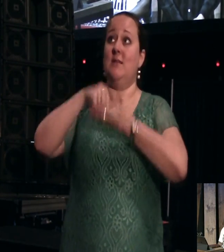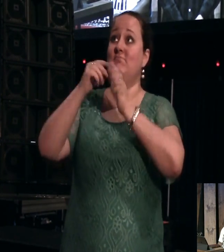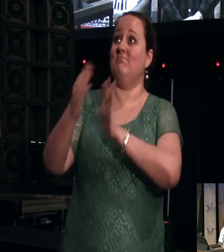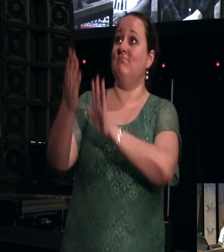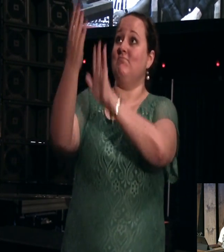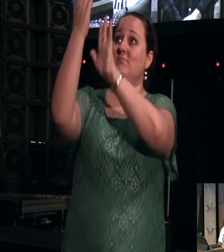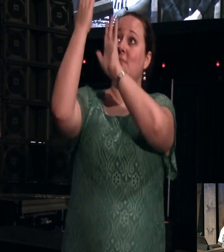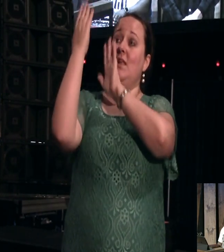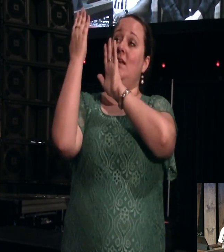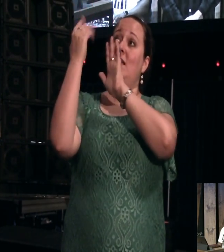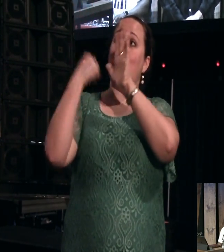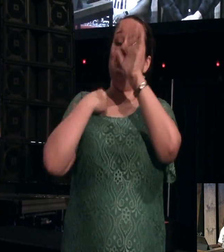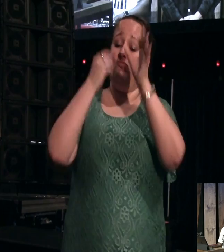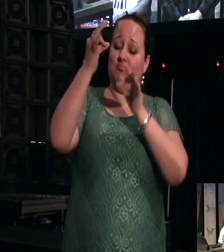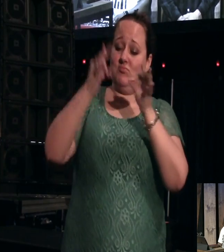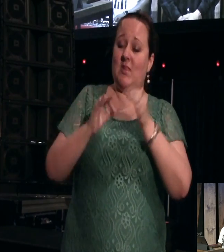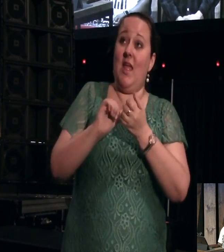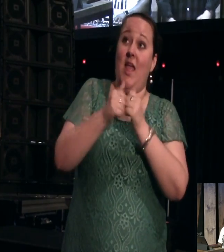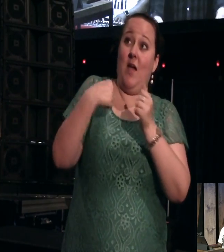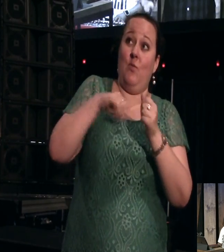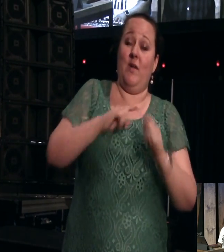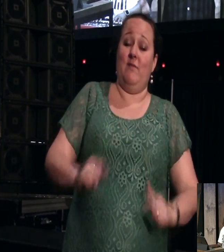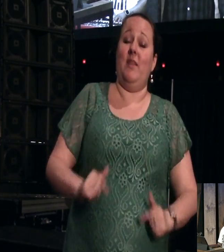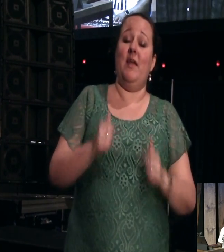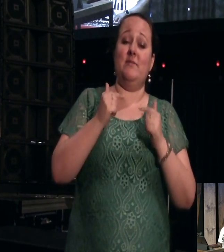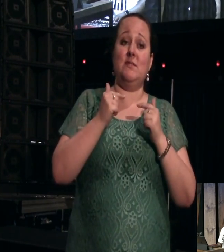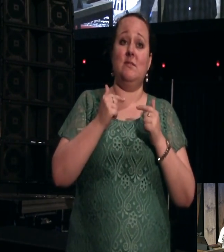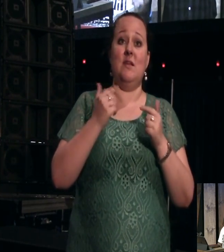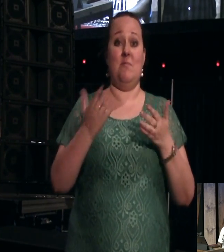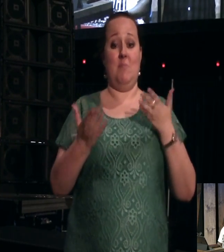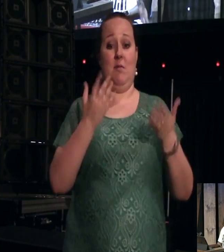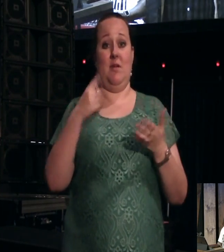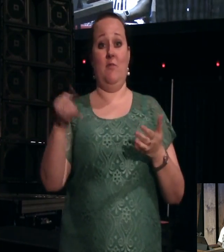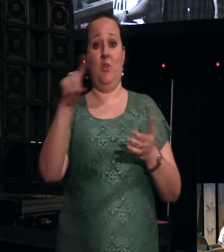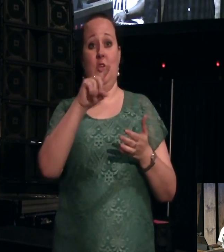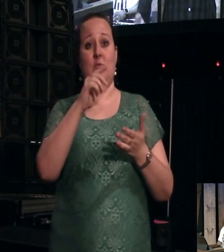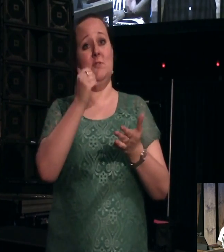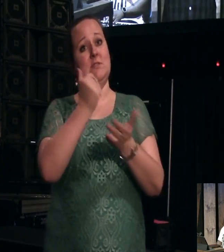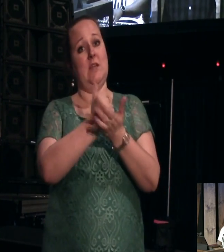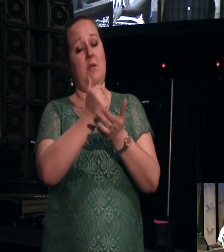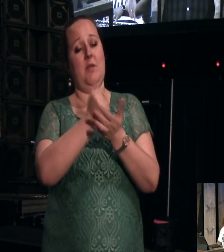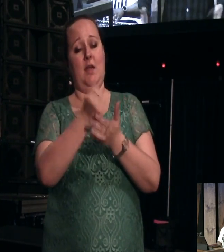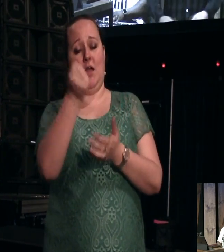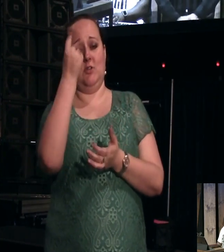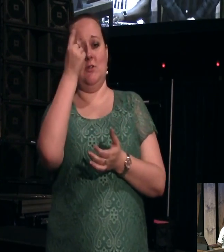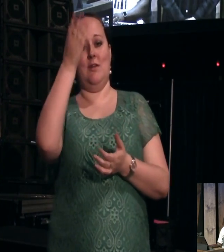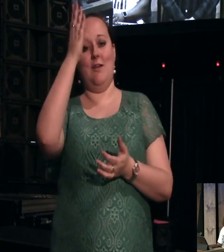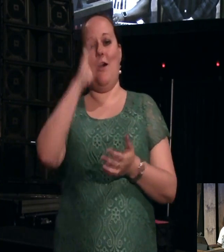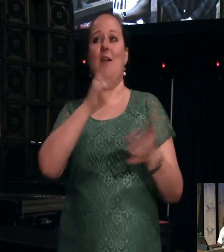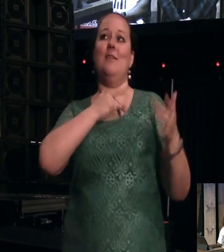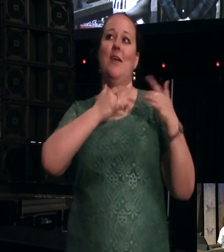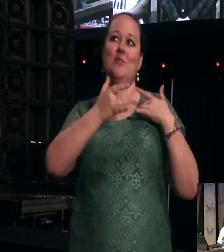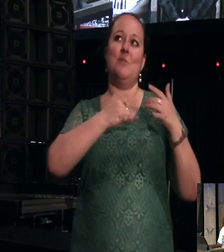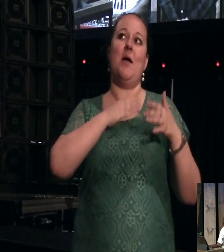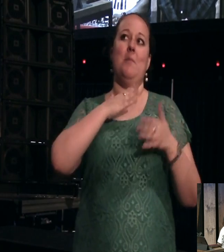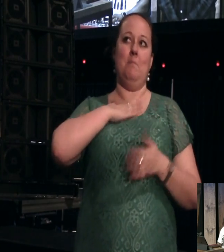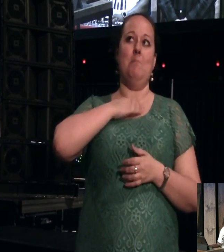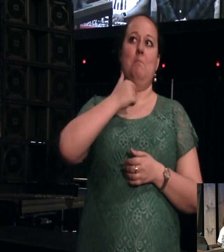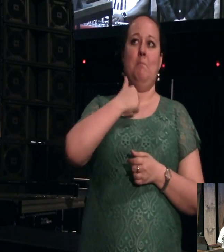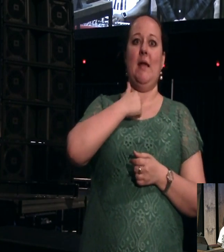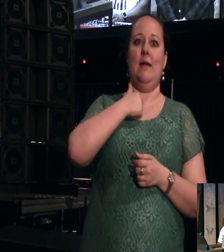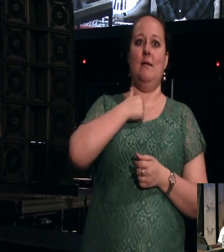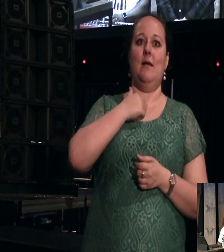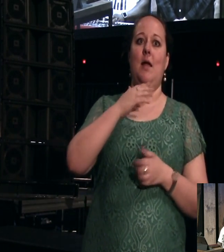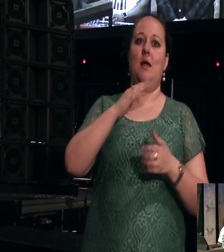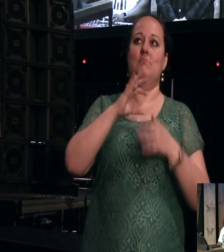And a day is coming where we will stand before him and have to give an account for how we've lived. And so maybe for you, it's just understanding,